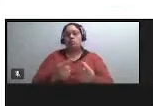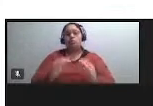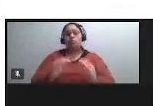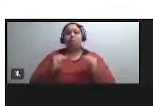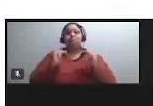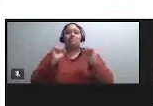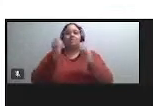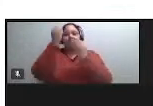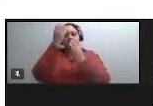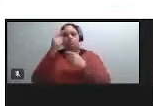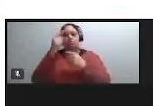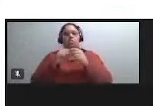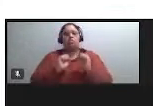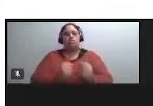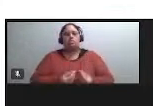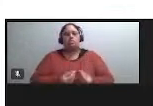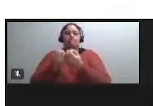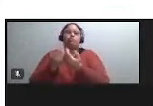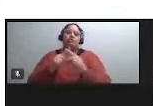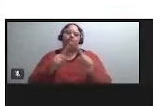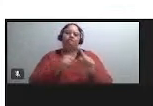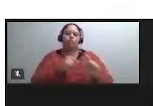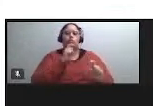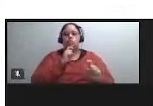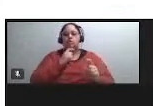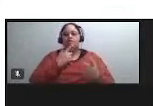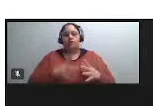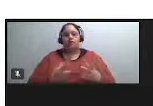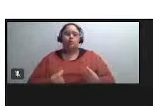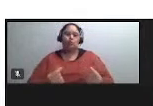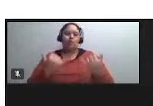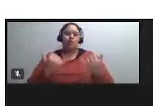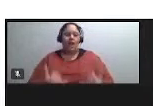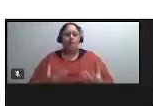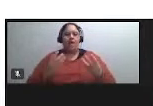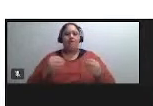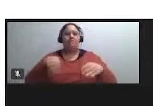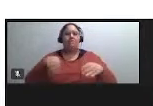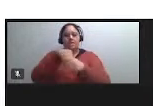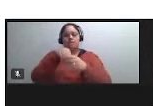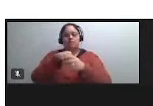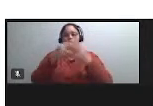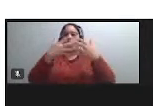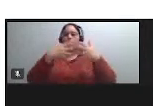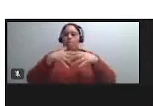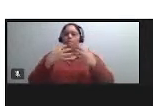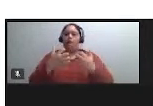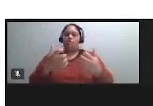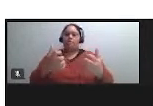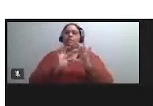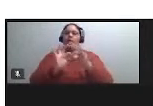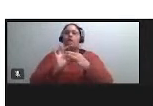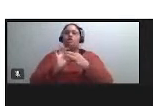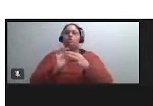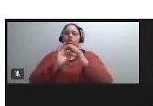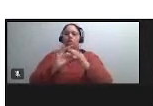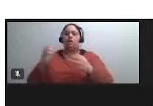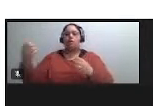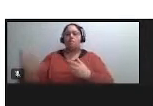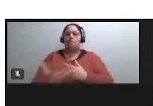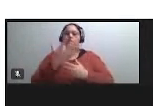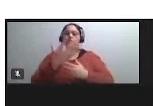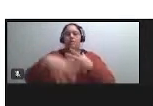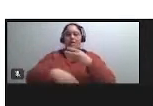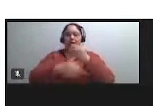the information offered to users, and this was done. We now have an interparliamentary engagements page, which was added, which